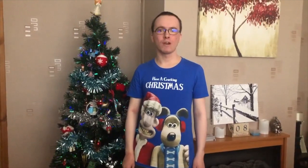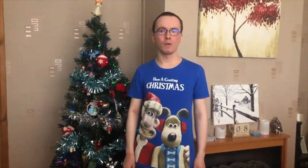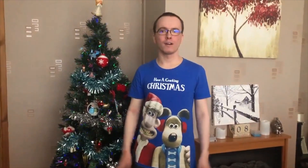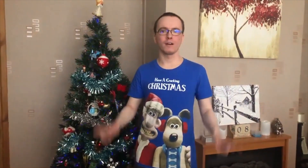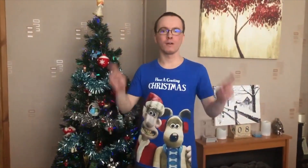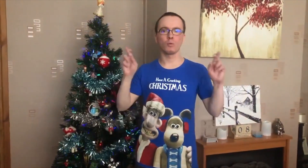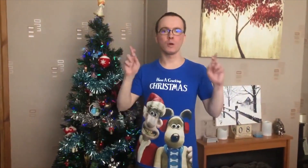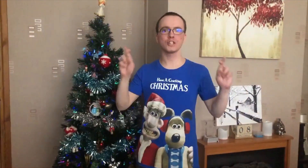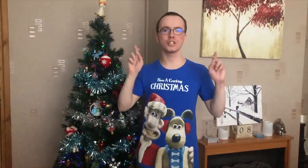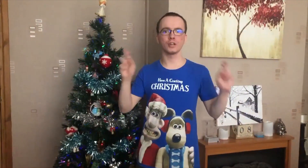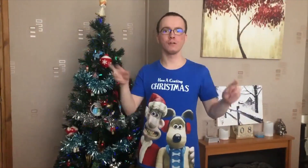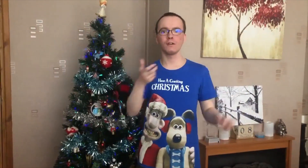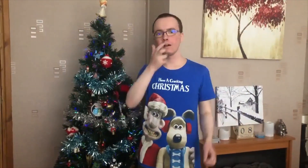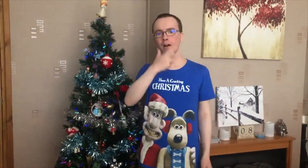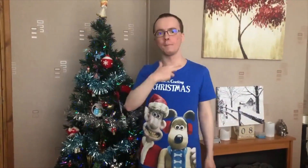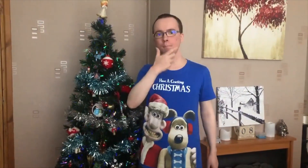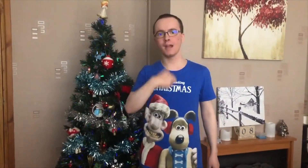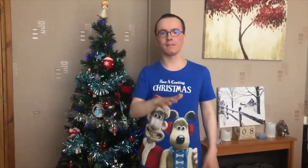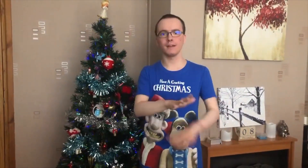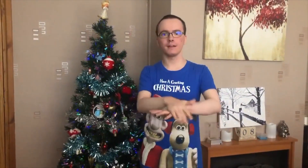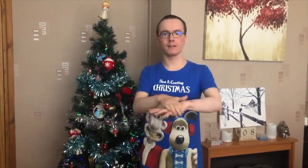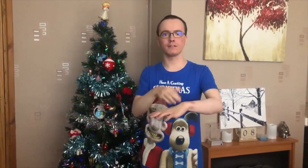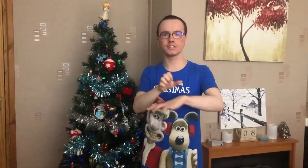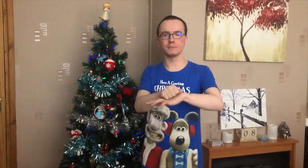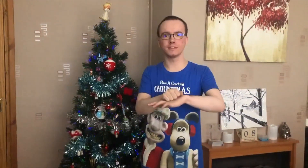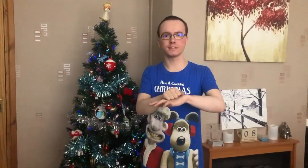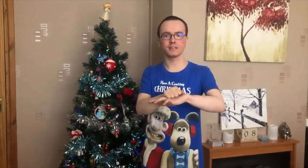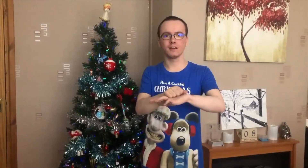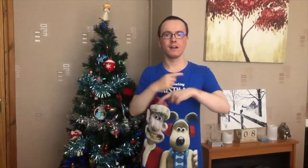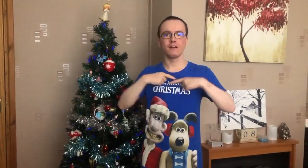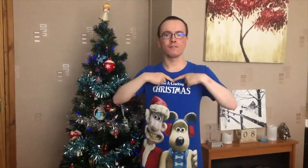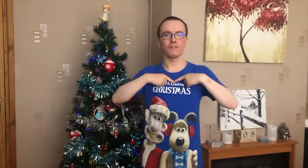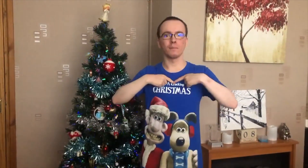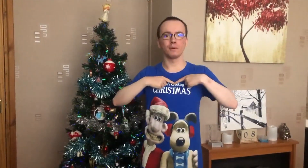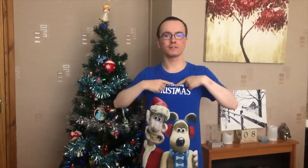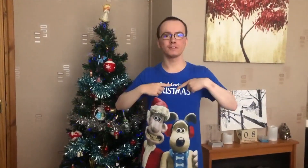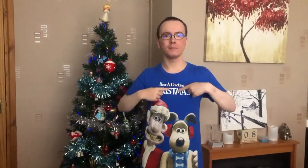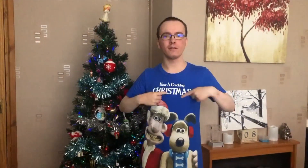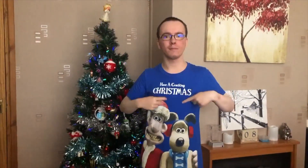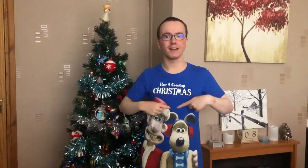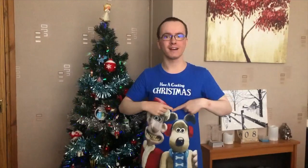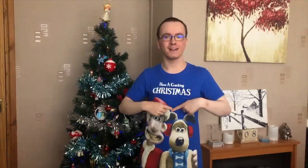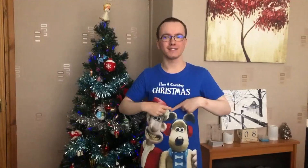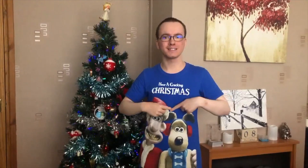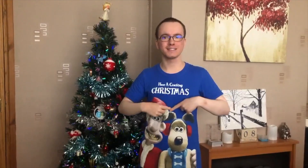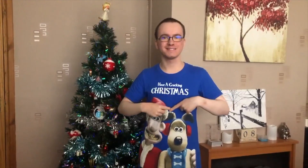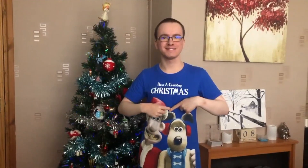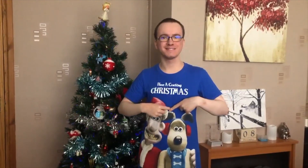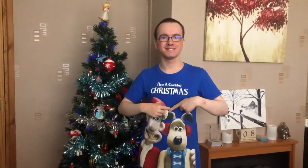we want to wish you a Merry Christmas from the bottom of my heart.